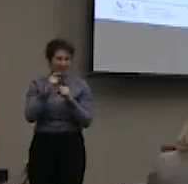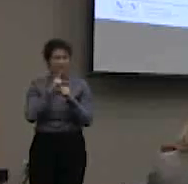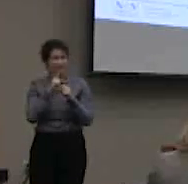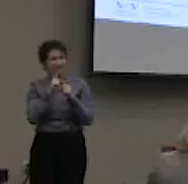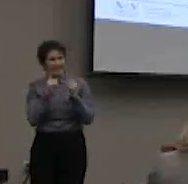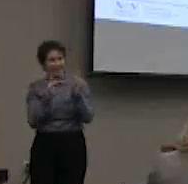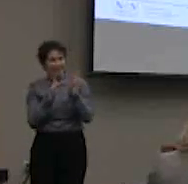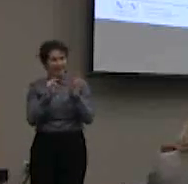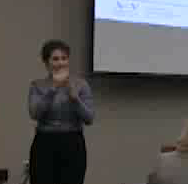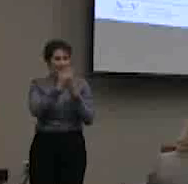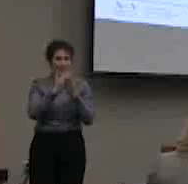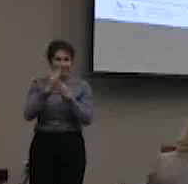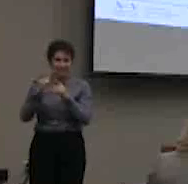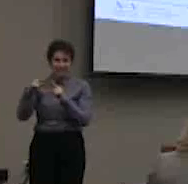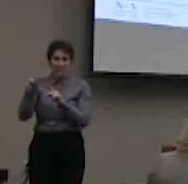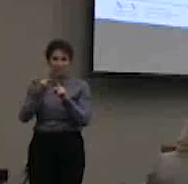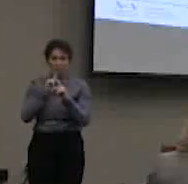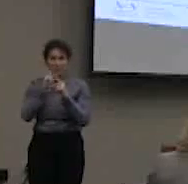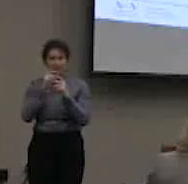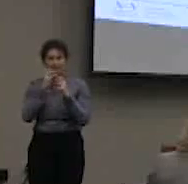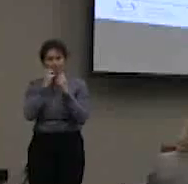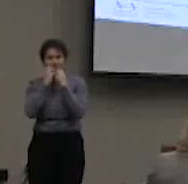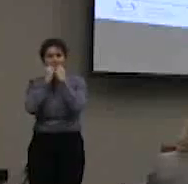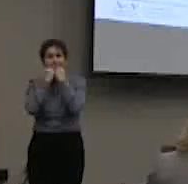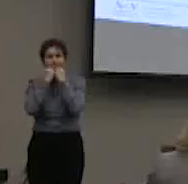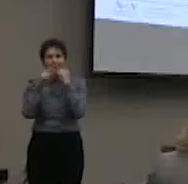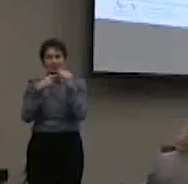about. Within these.